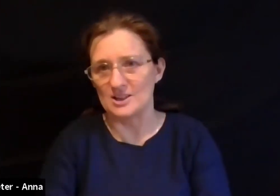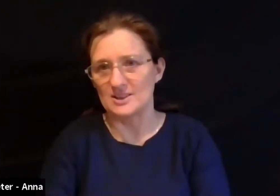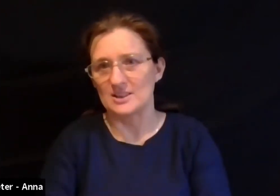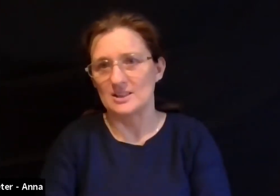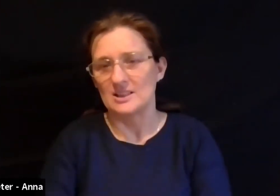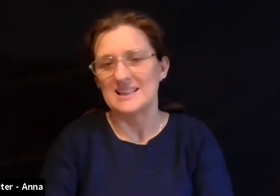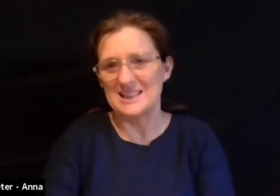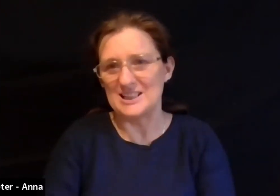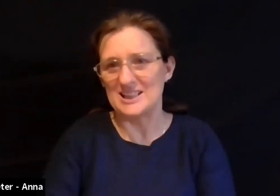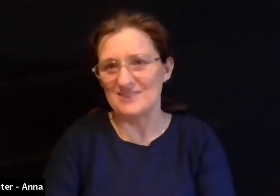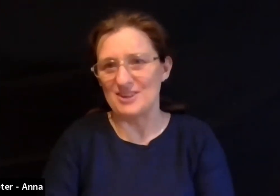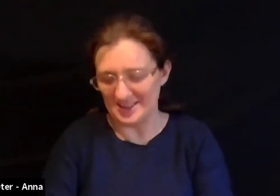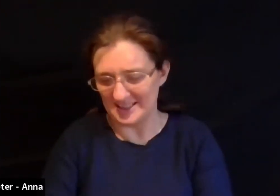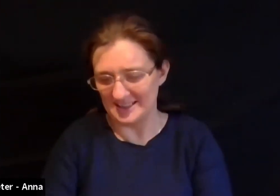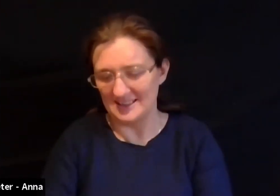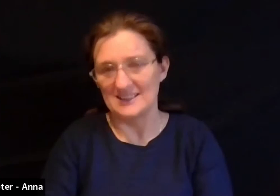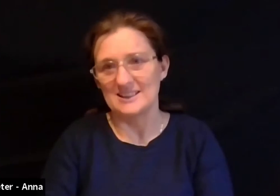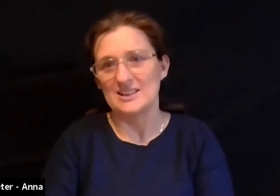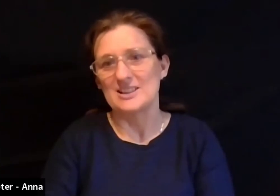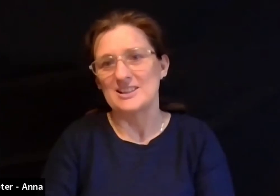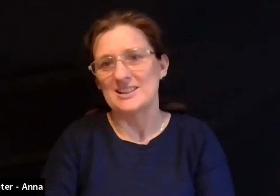Allow us, each of us,